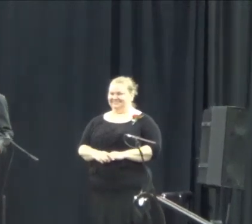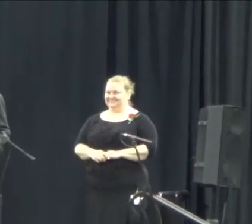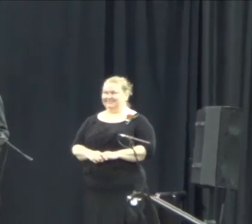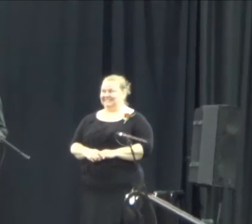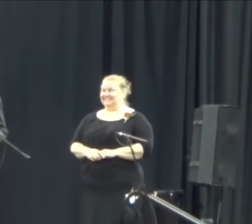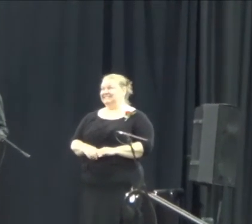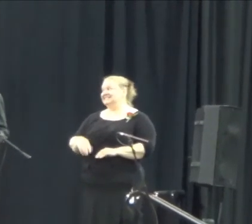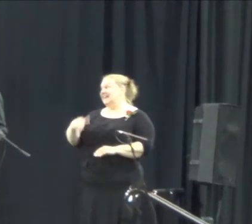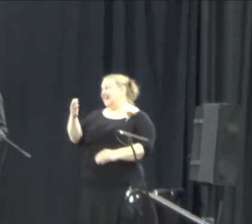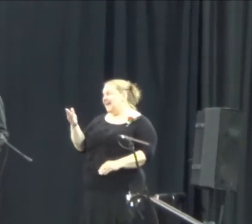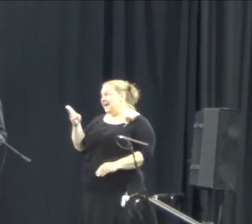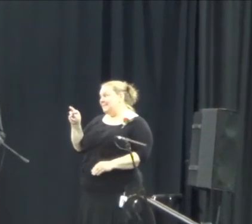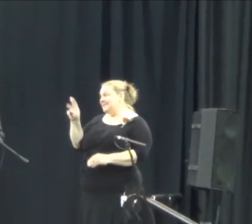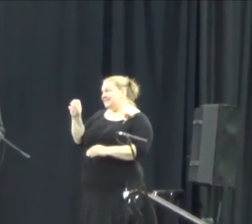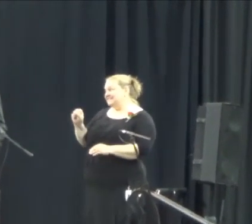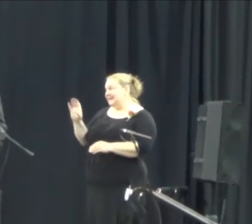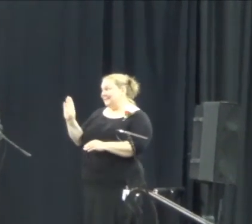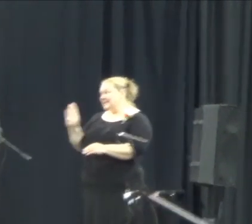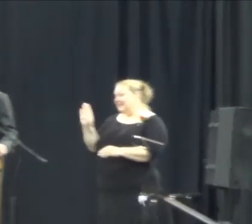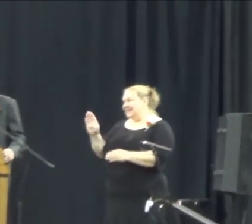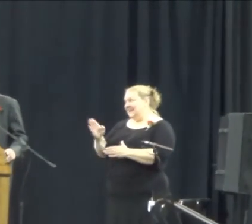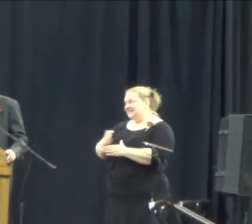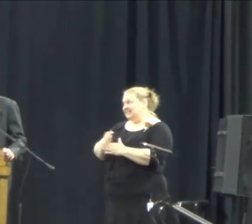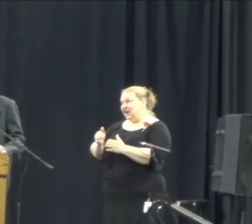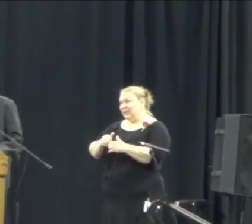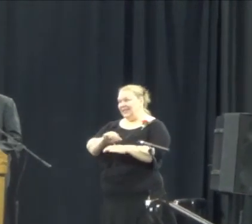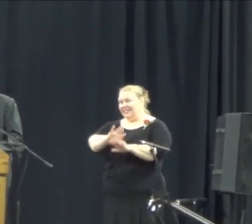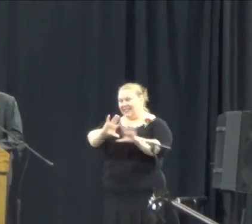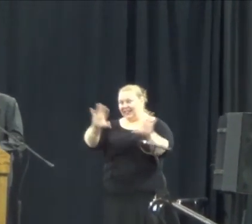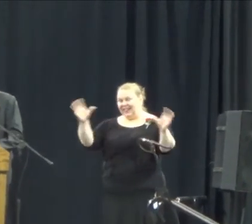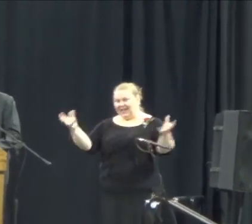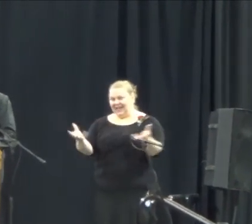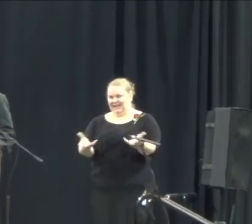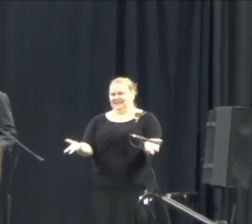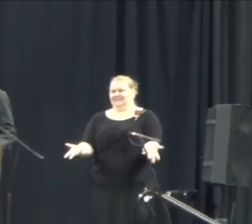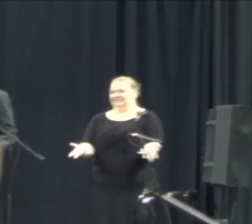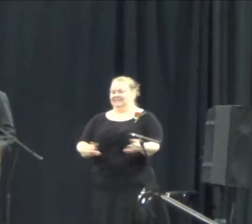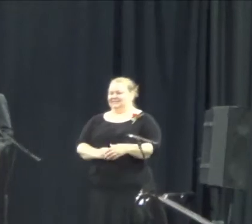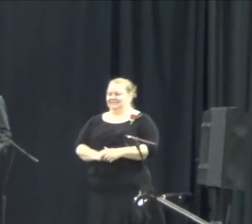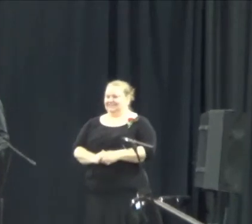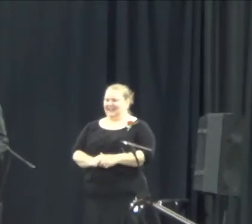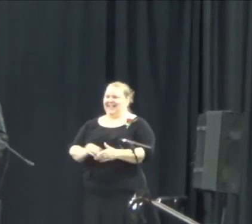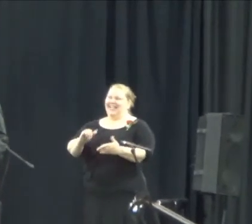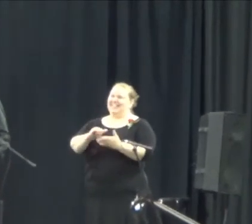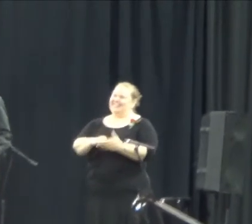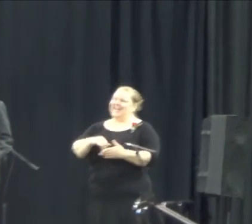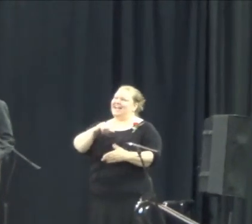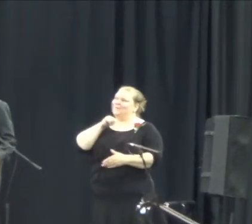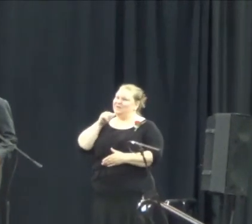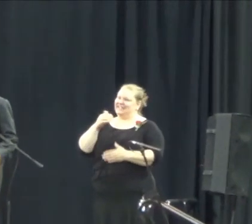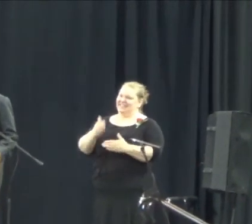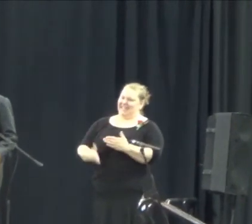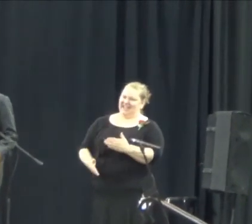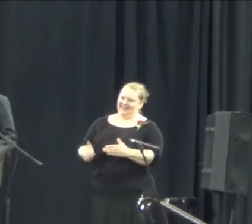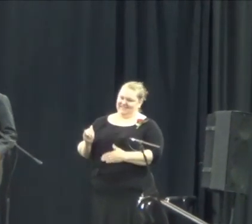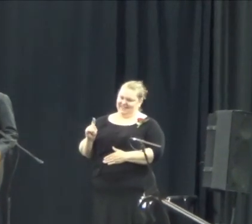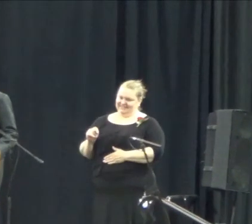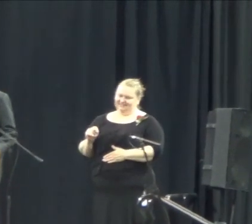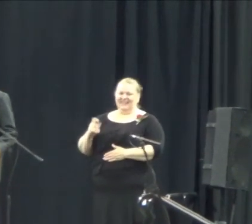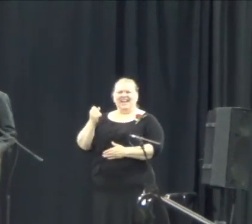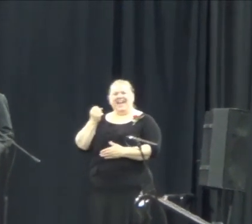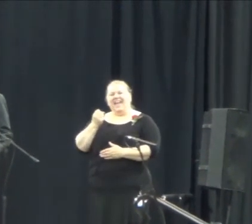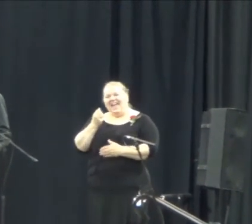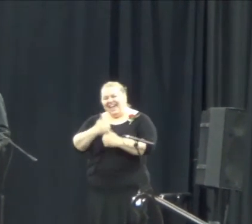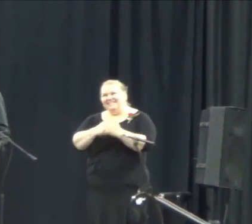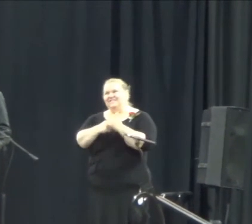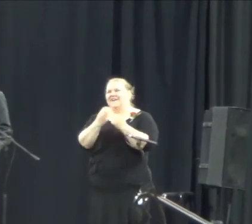Mrs. B had shared with the class. That wasn't the end of it. Every couple of